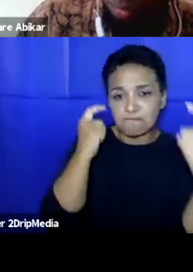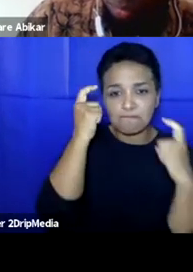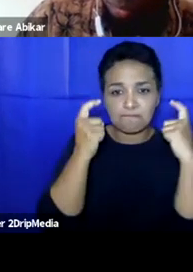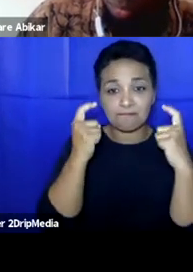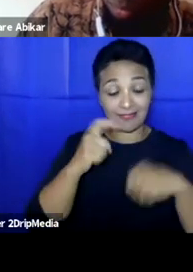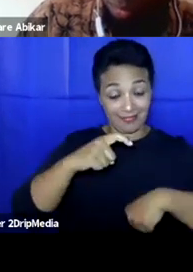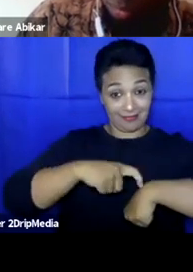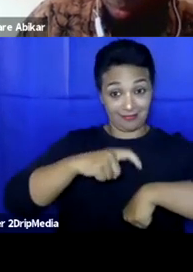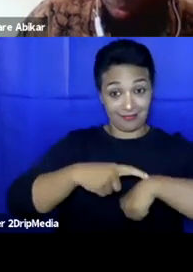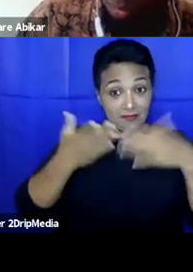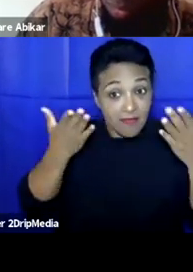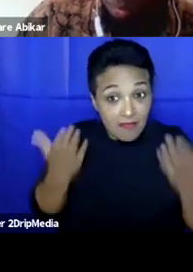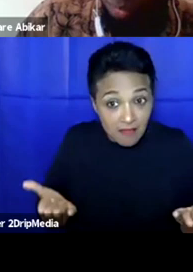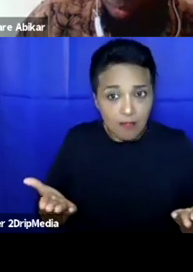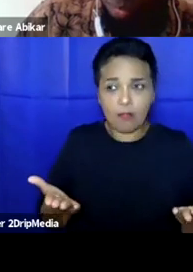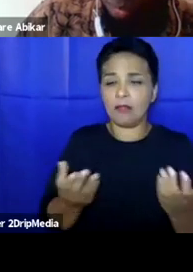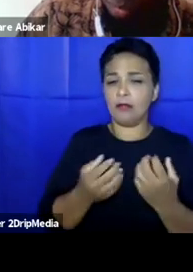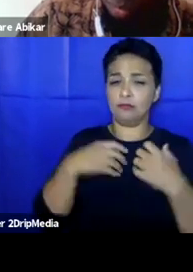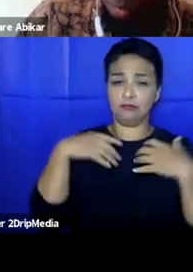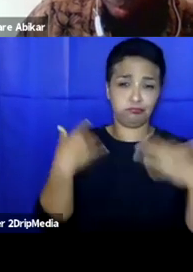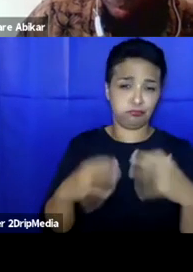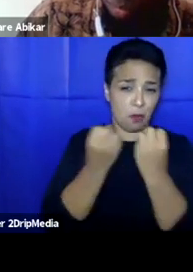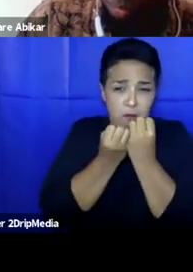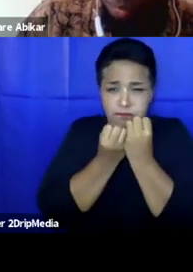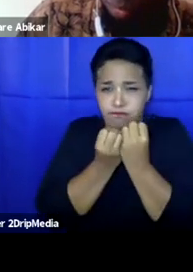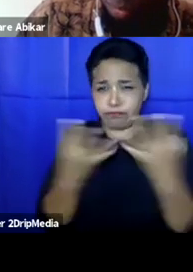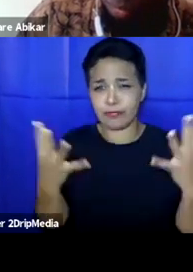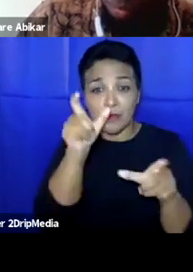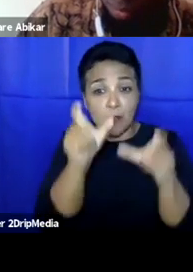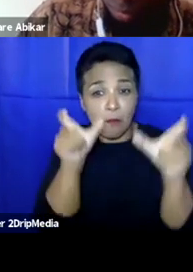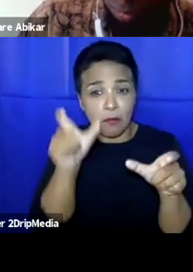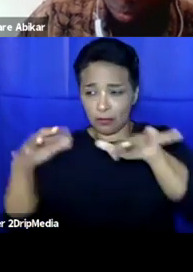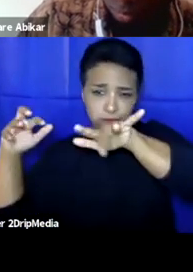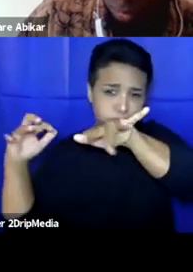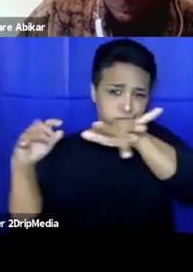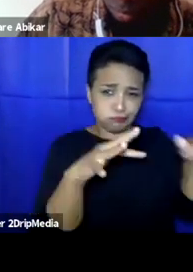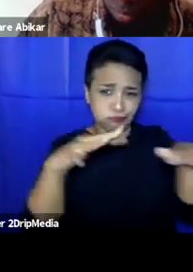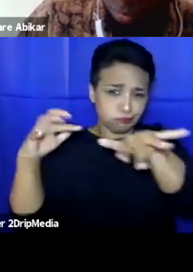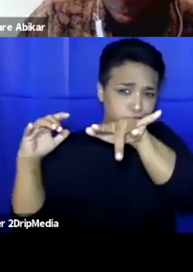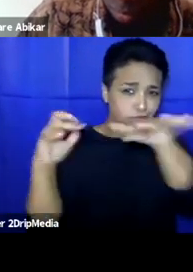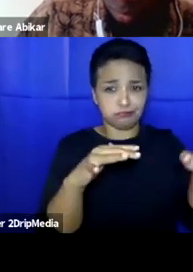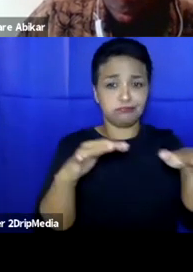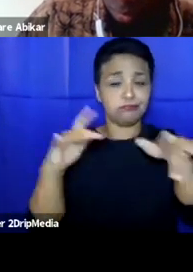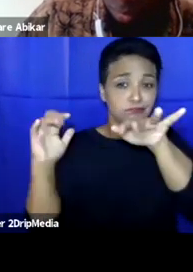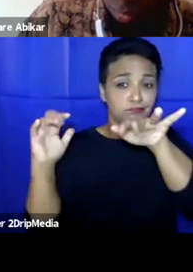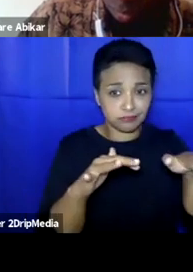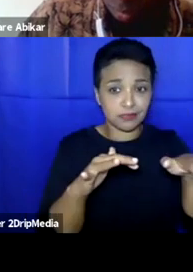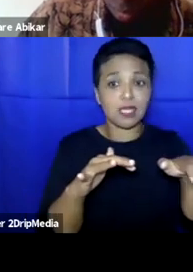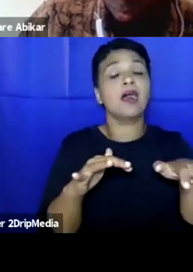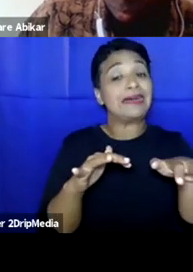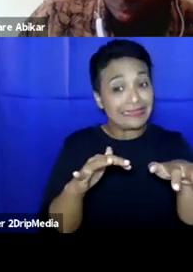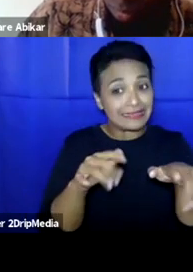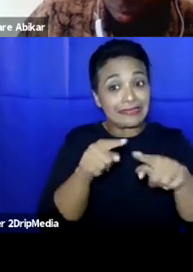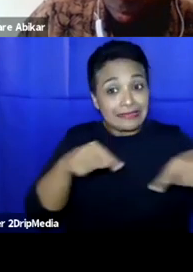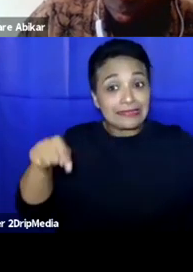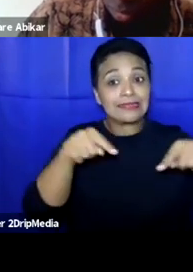time, given the very large volume of refugee population, and of course, which the lion's share of them being outside